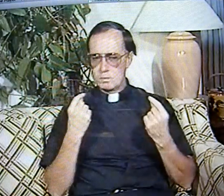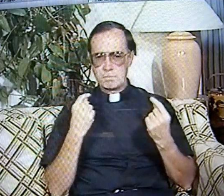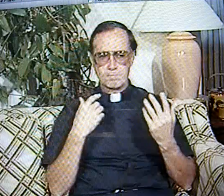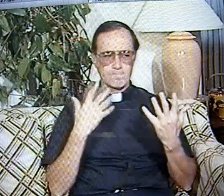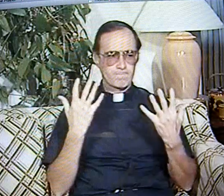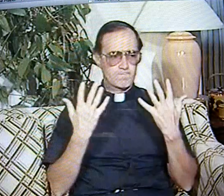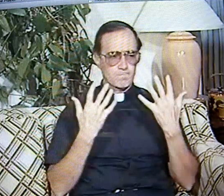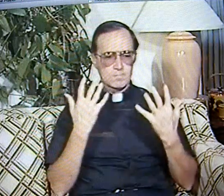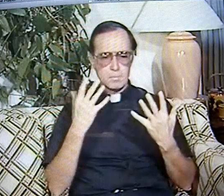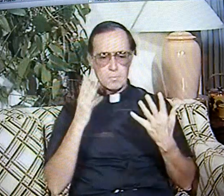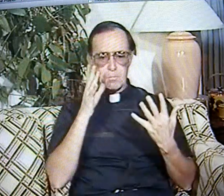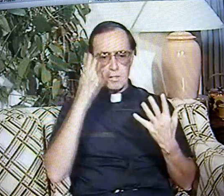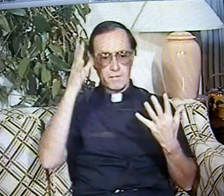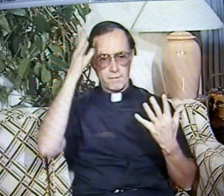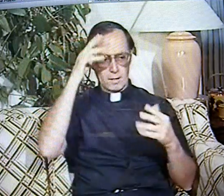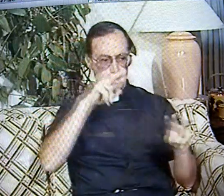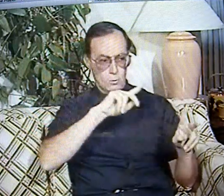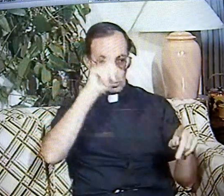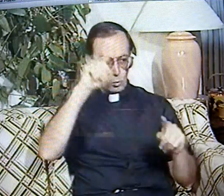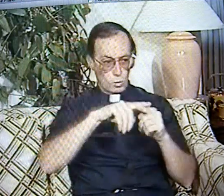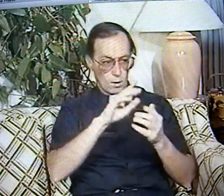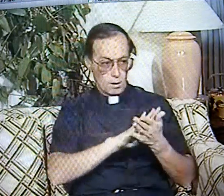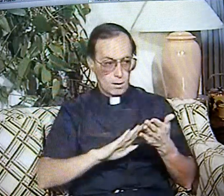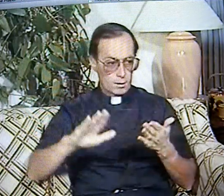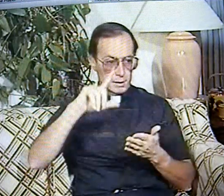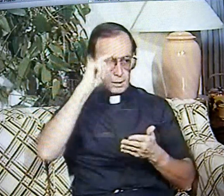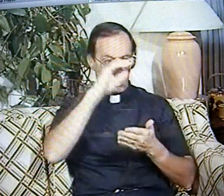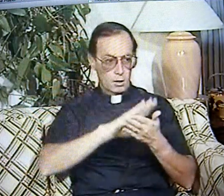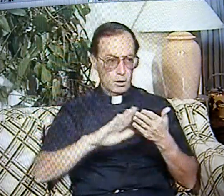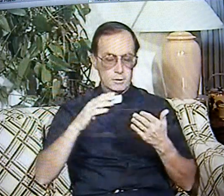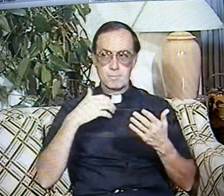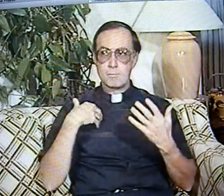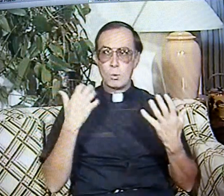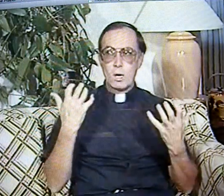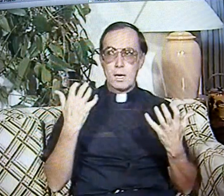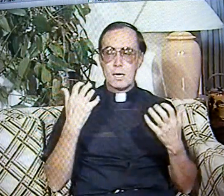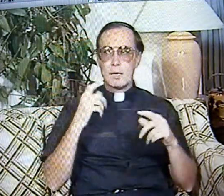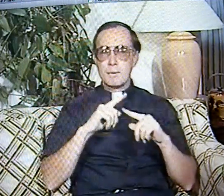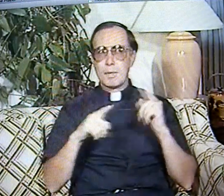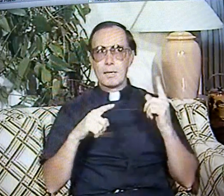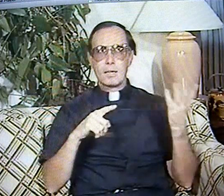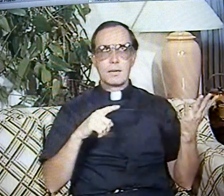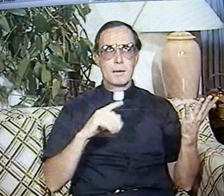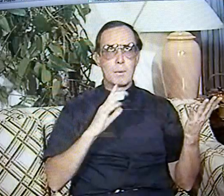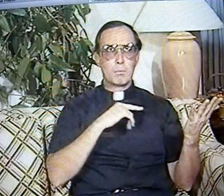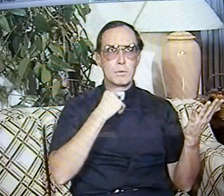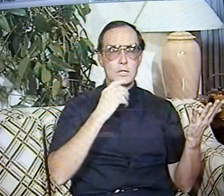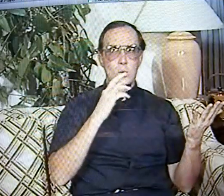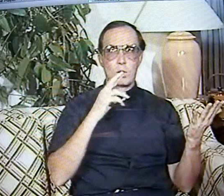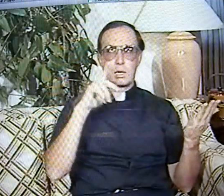I knew I was going to be graduating high school, and I thought, do I want to go to Gallaudet College,